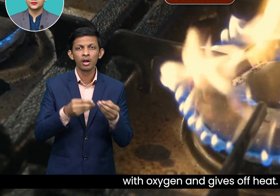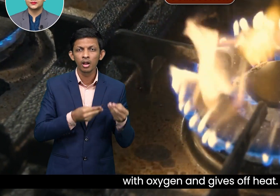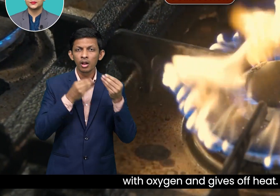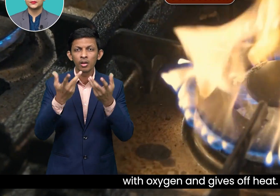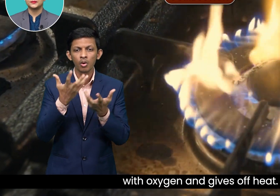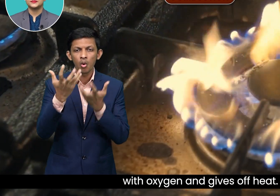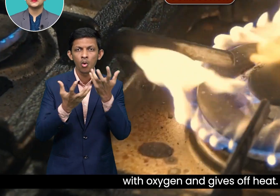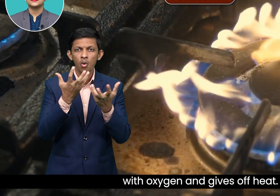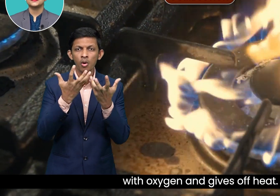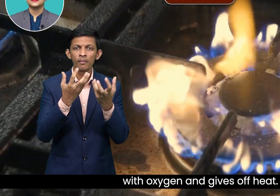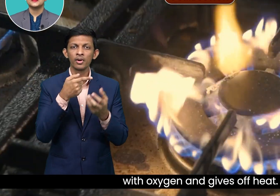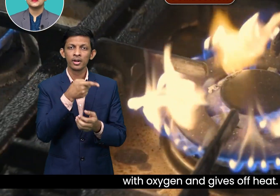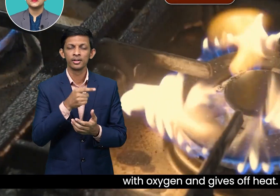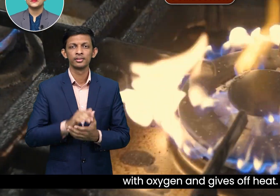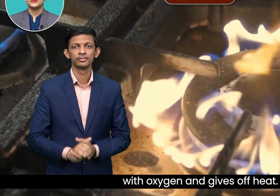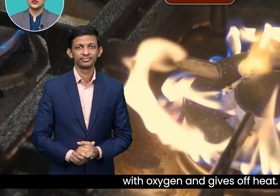heat.